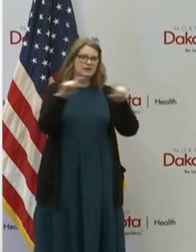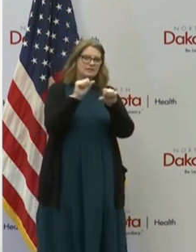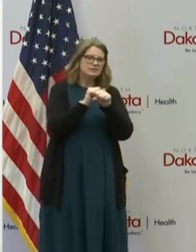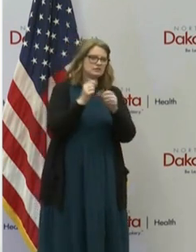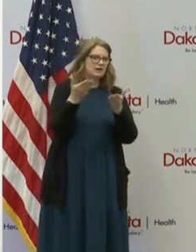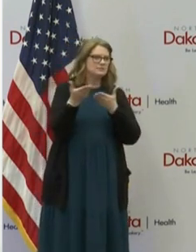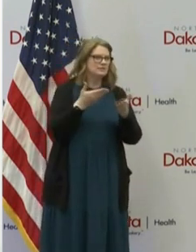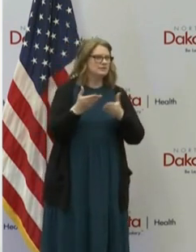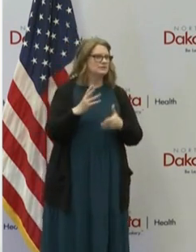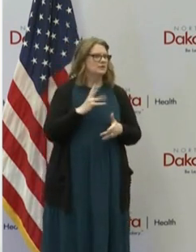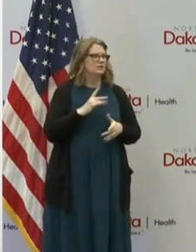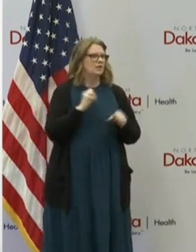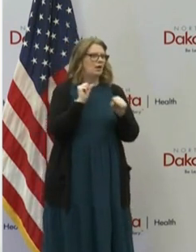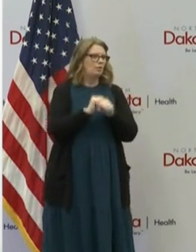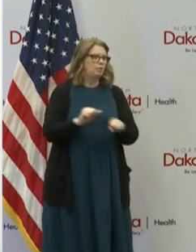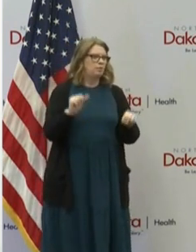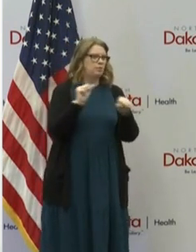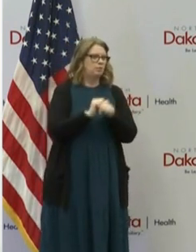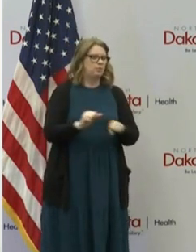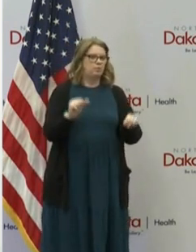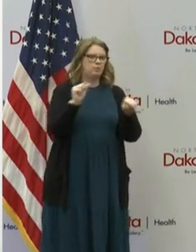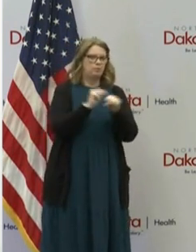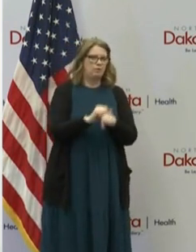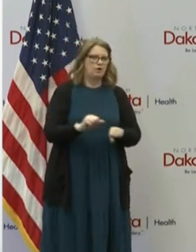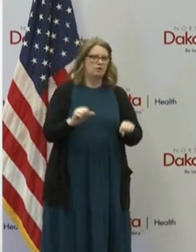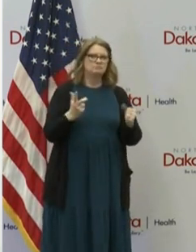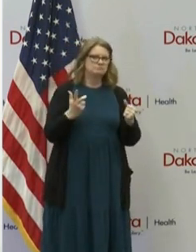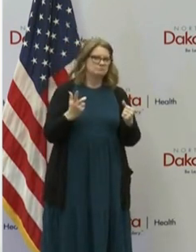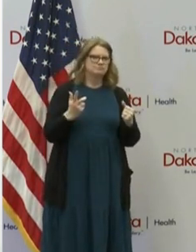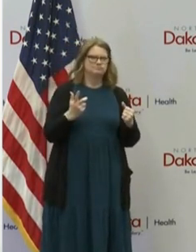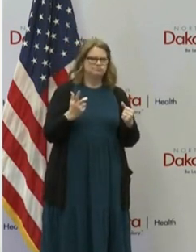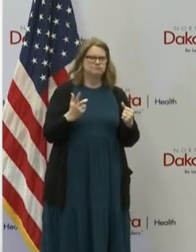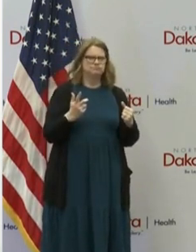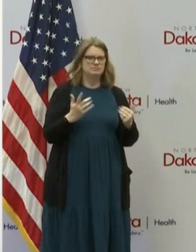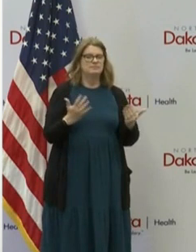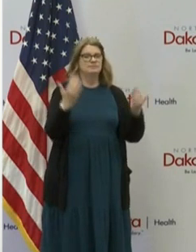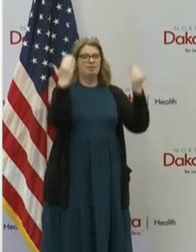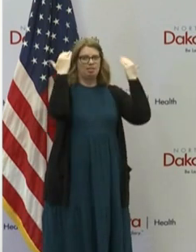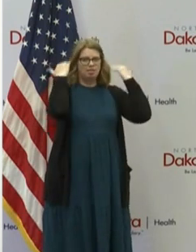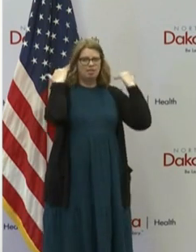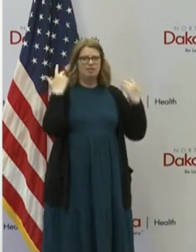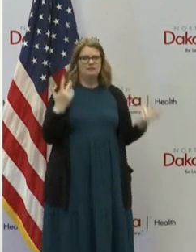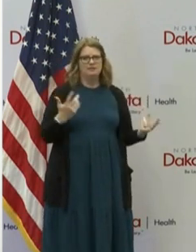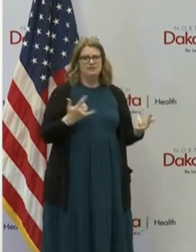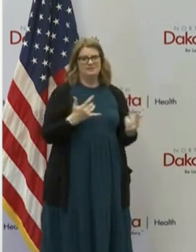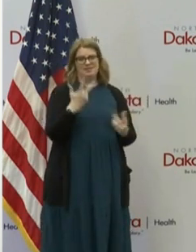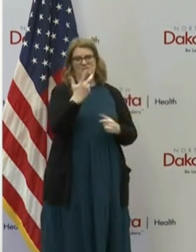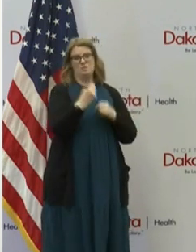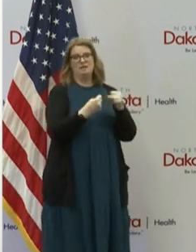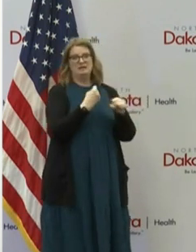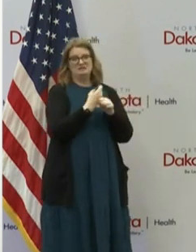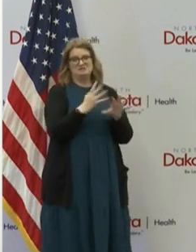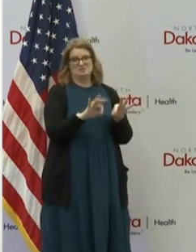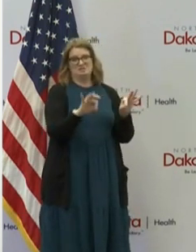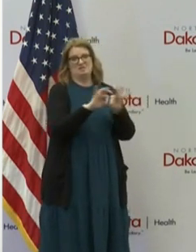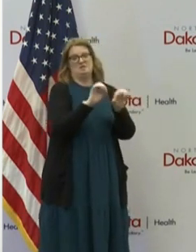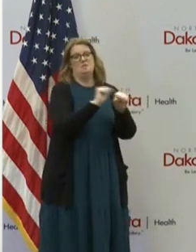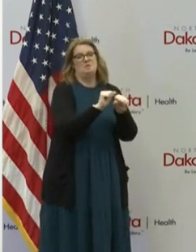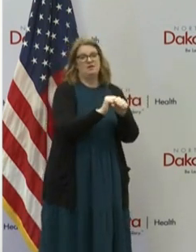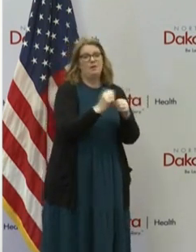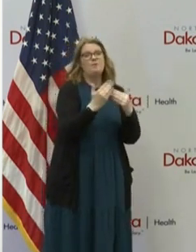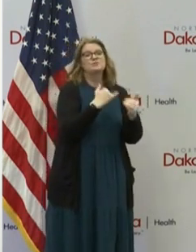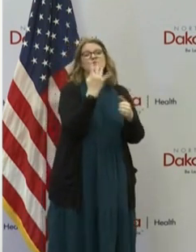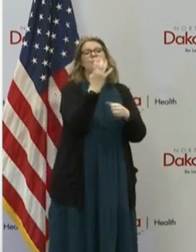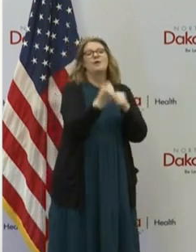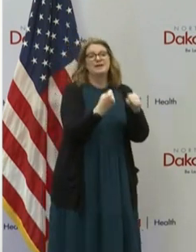been working overtime and extra hours to deal with what has been more than 3 years, closing in on